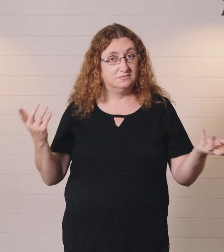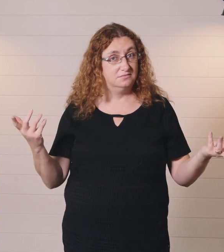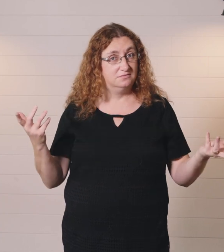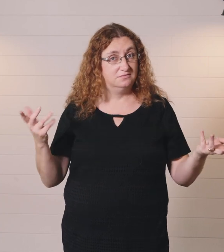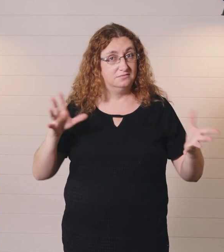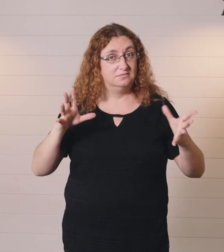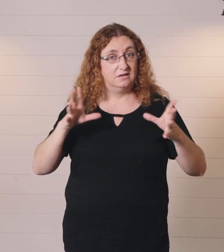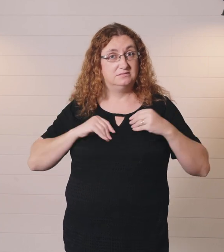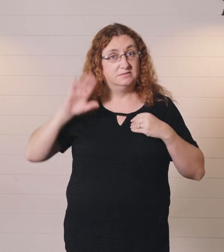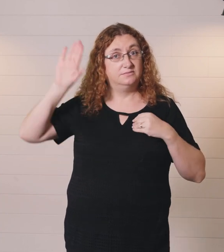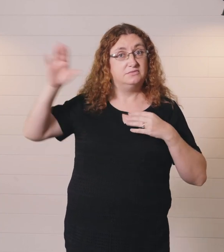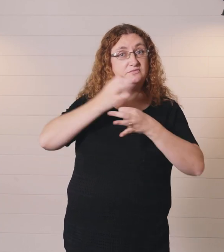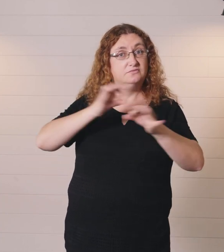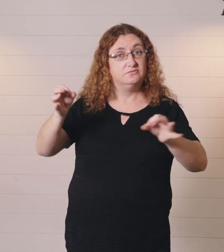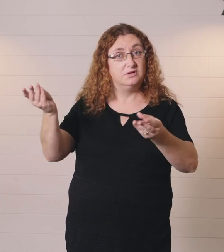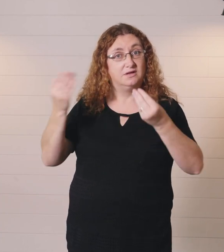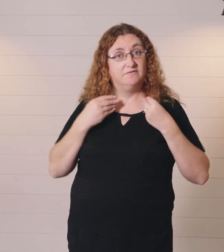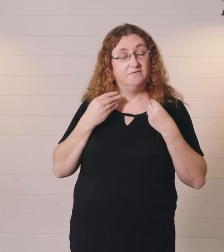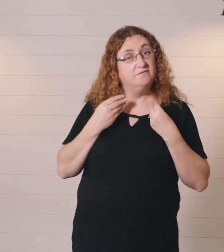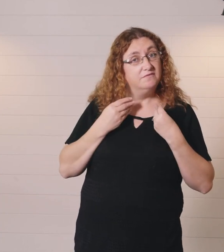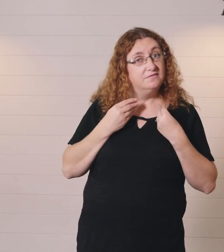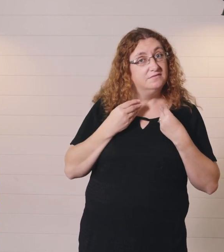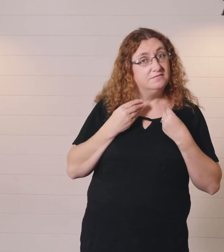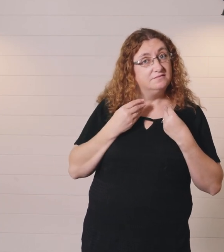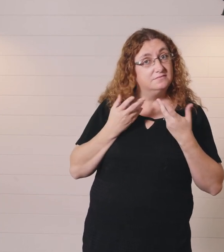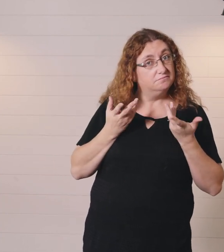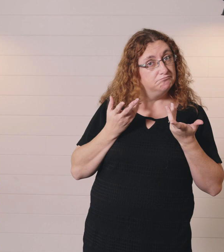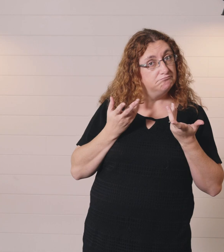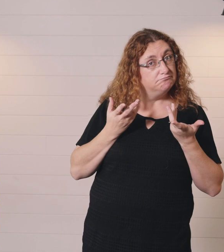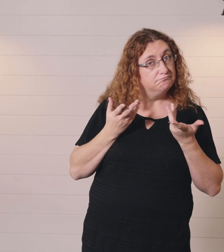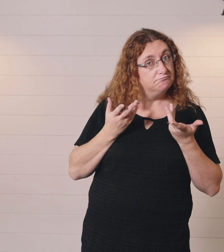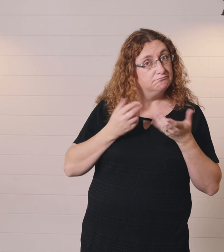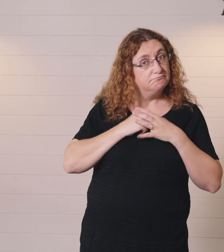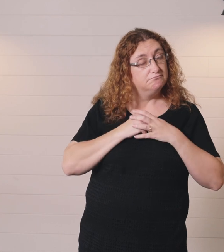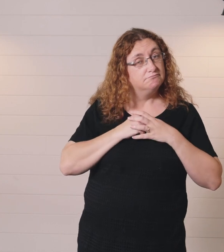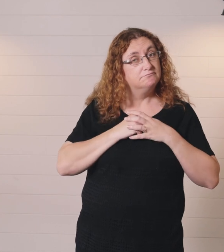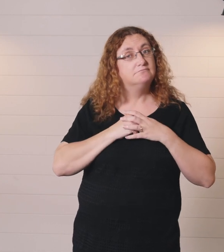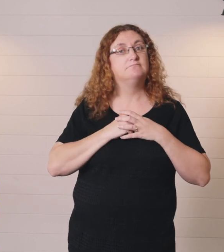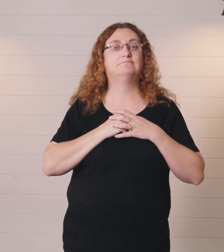Will you accept the free gift that Jesus Christ has done for you and offered to you?